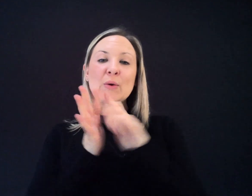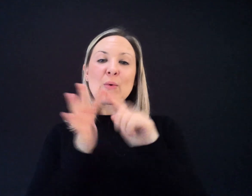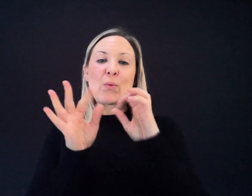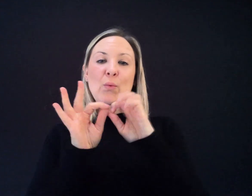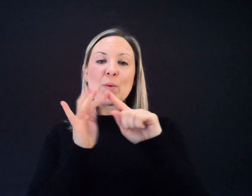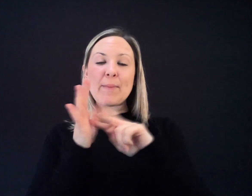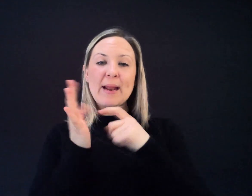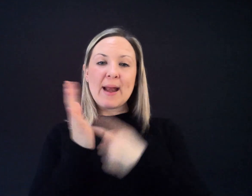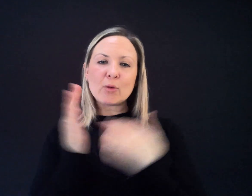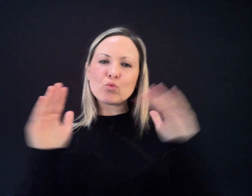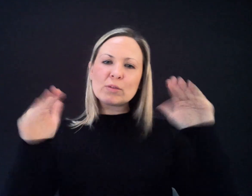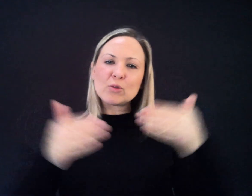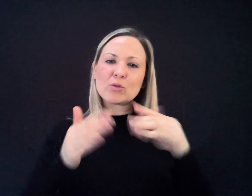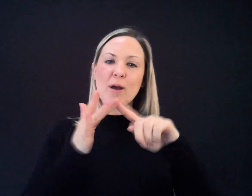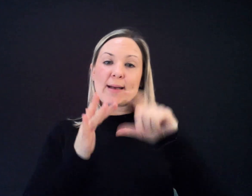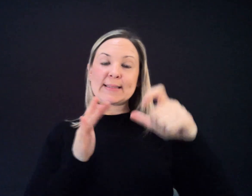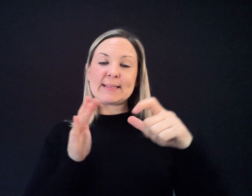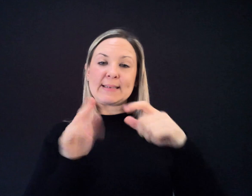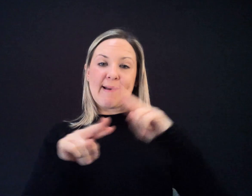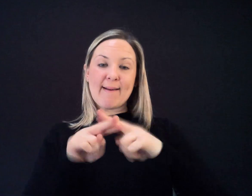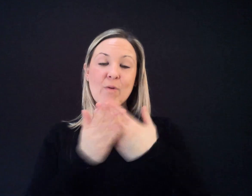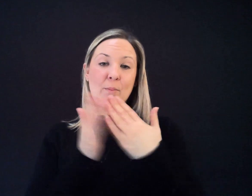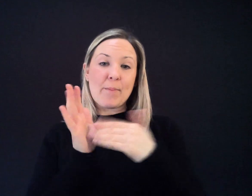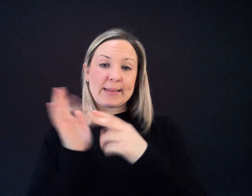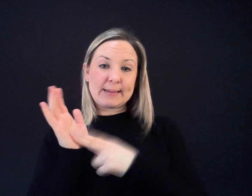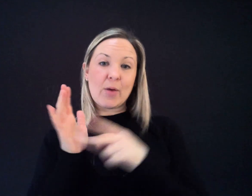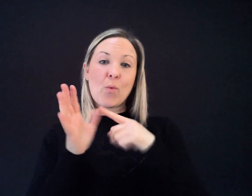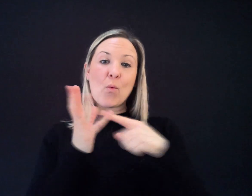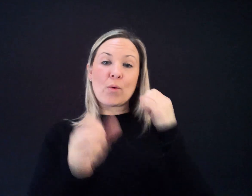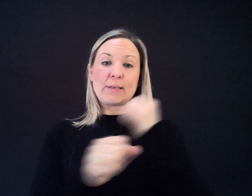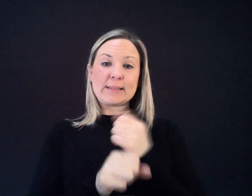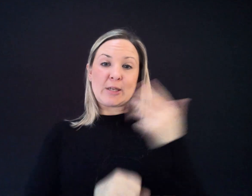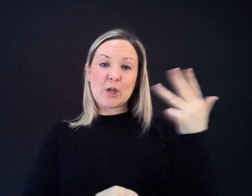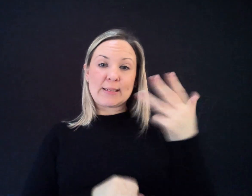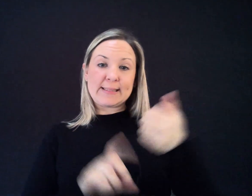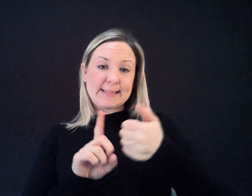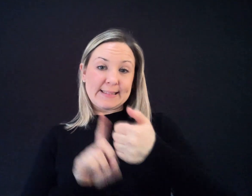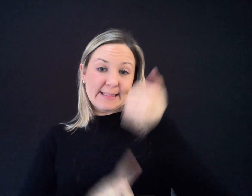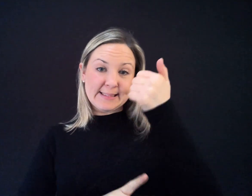Monday, August 19th, 6 p.m. Canadian time.